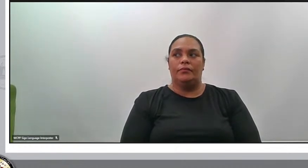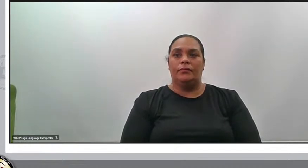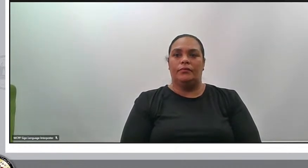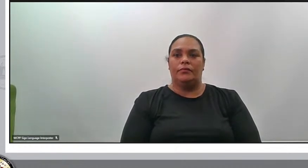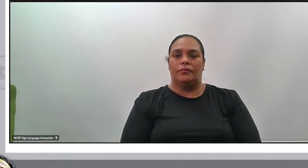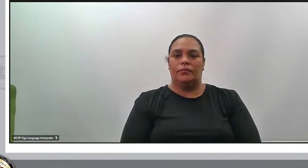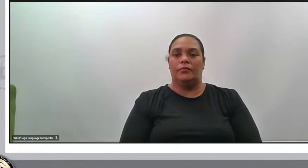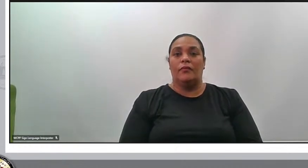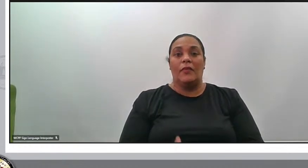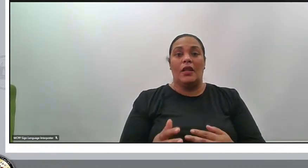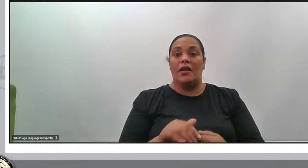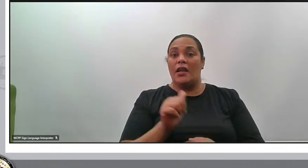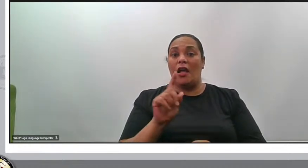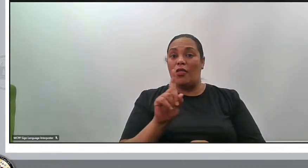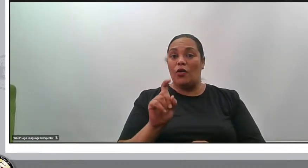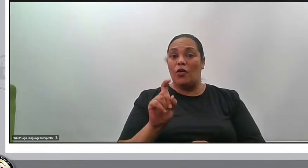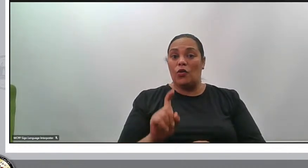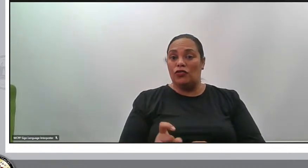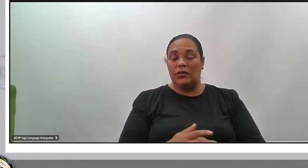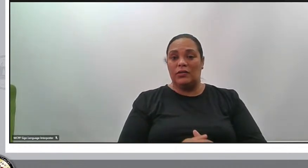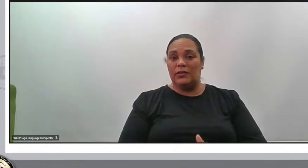Any other questions?